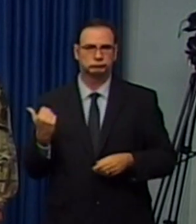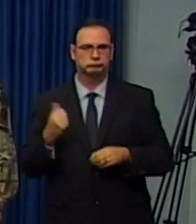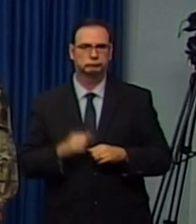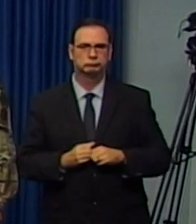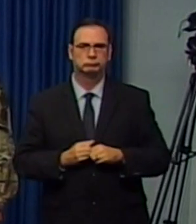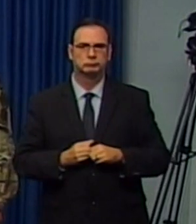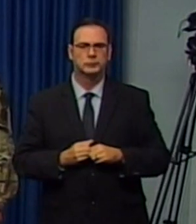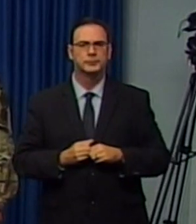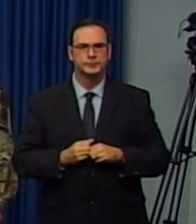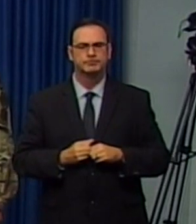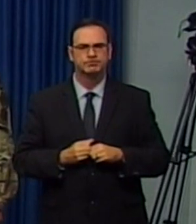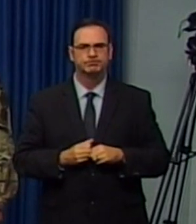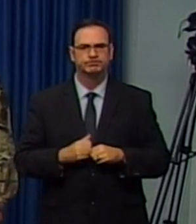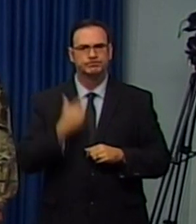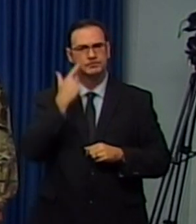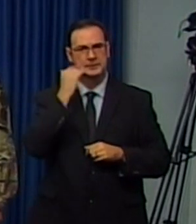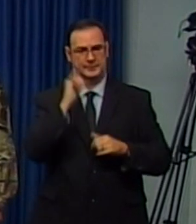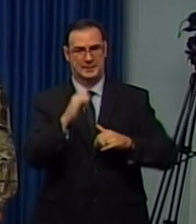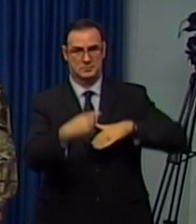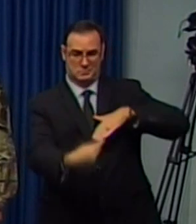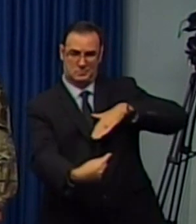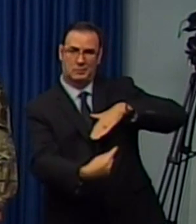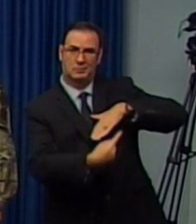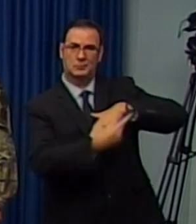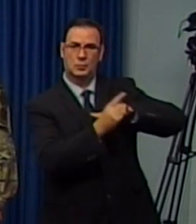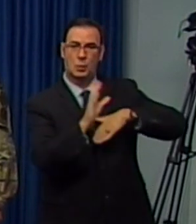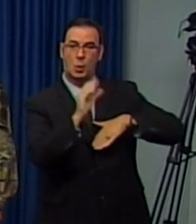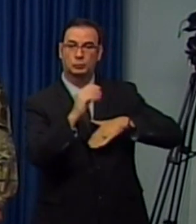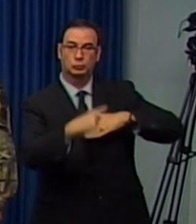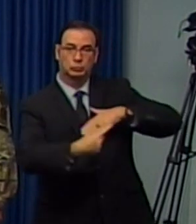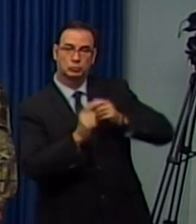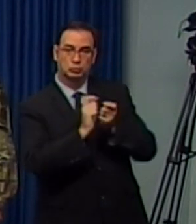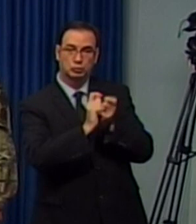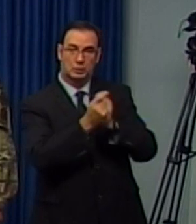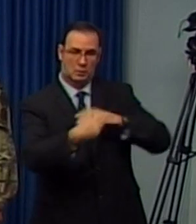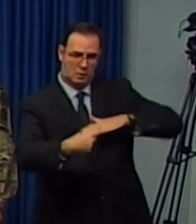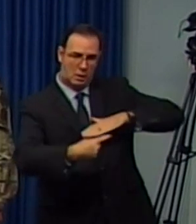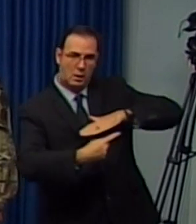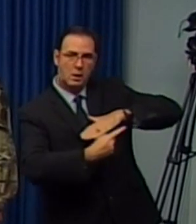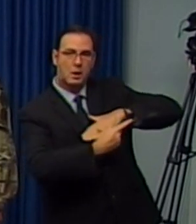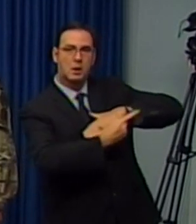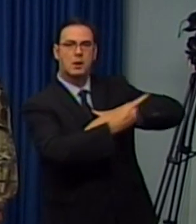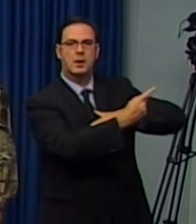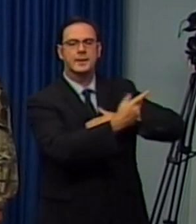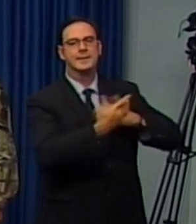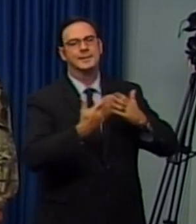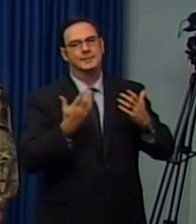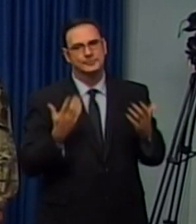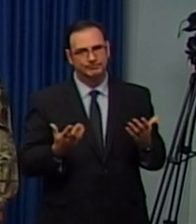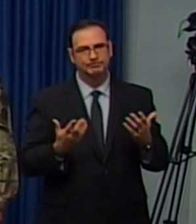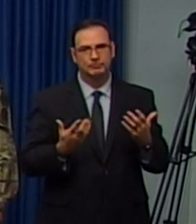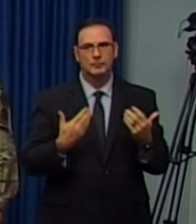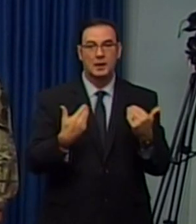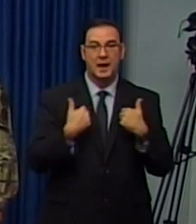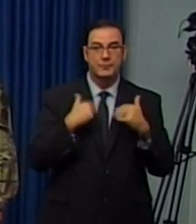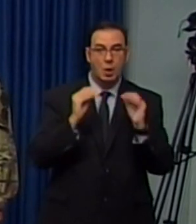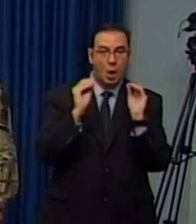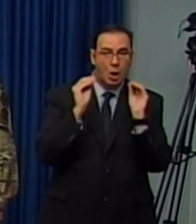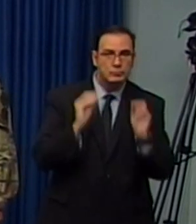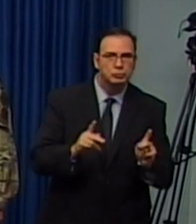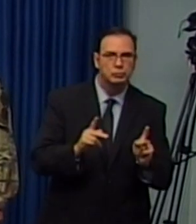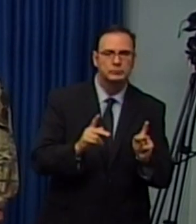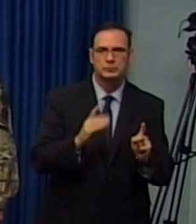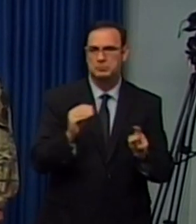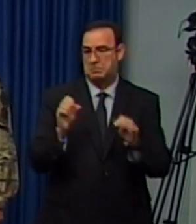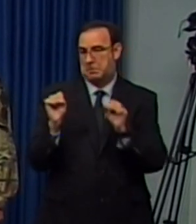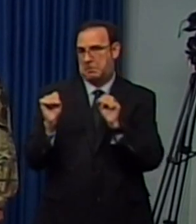in that cone, if you're in that cone, you have the opportunity, and there's a good possibility that you